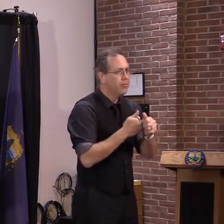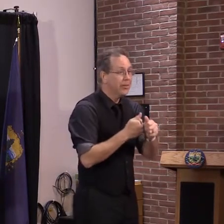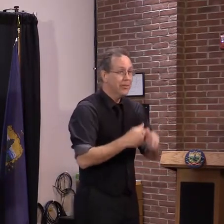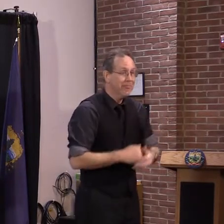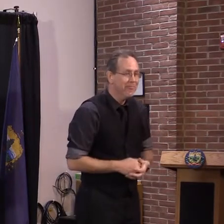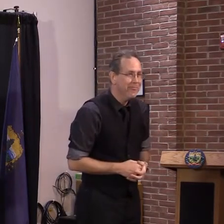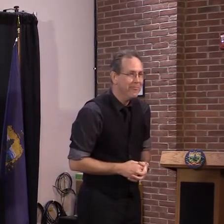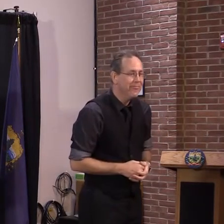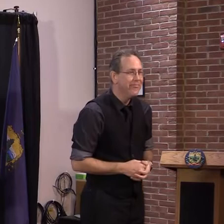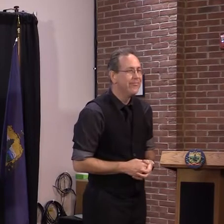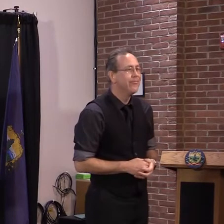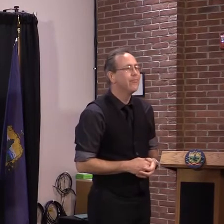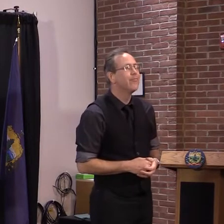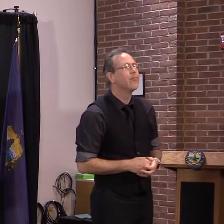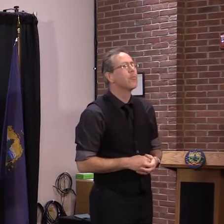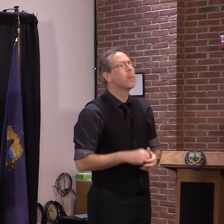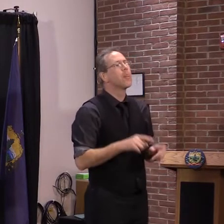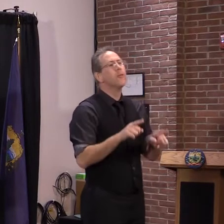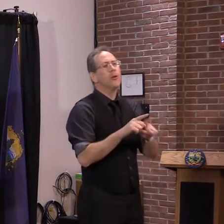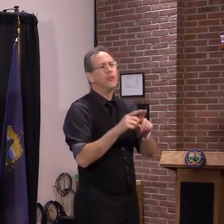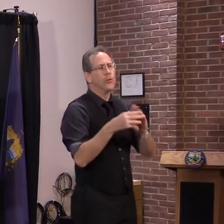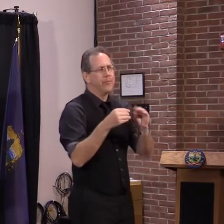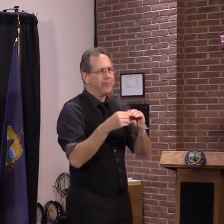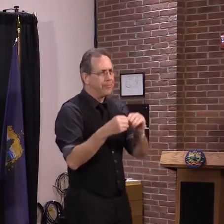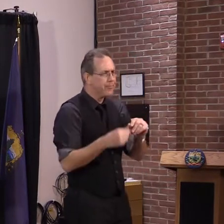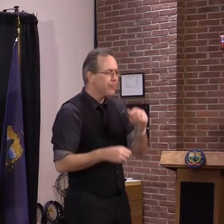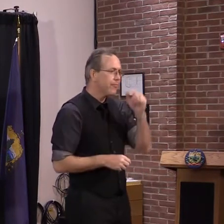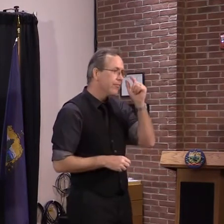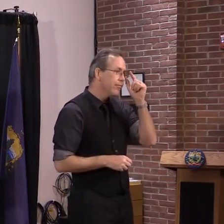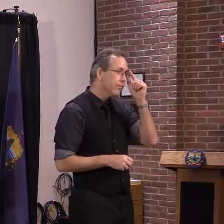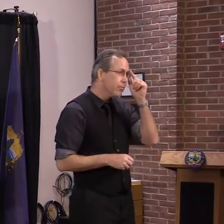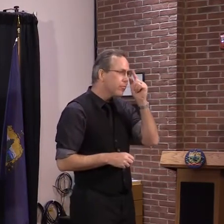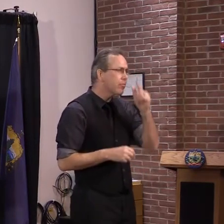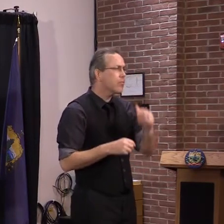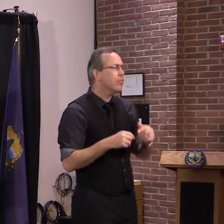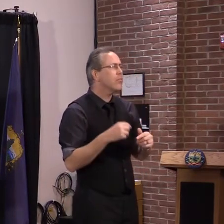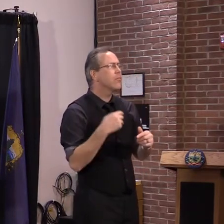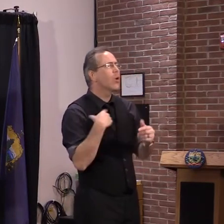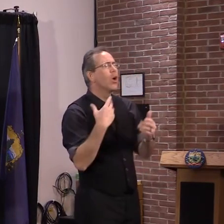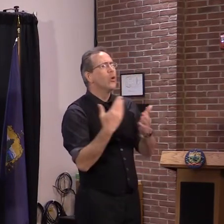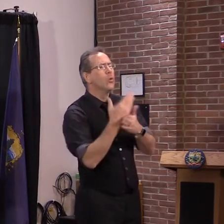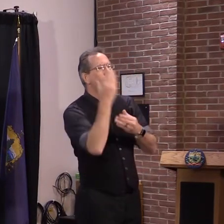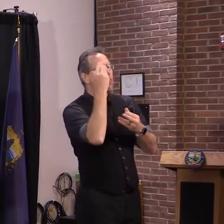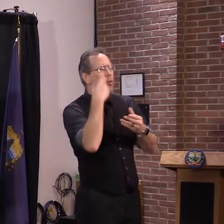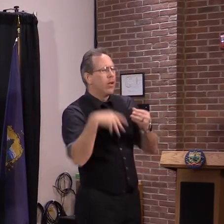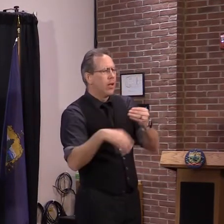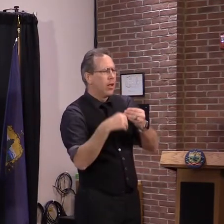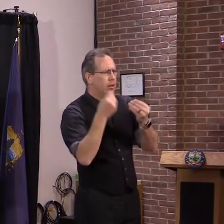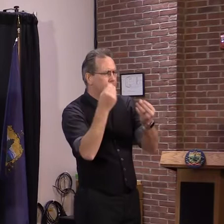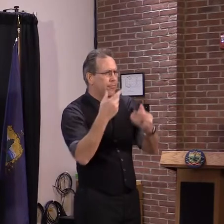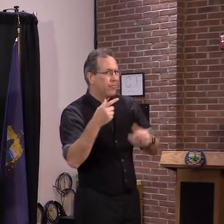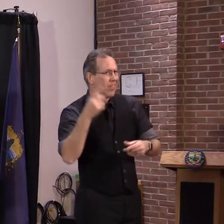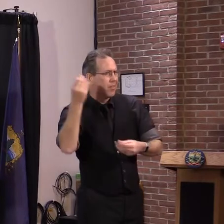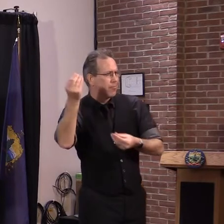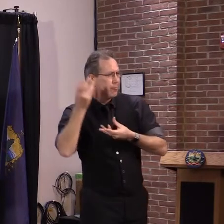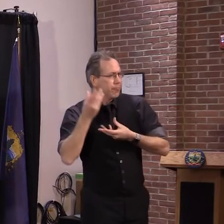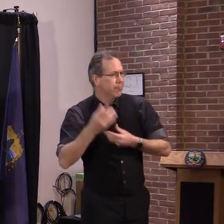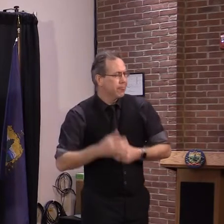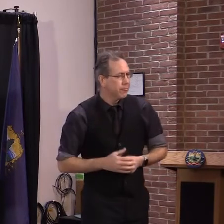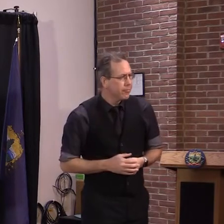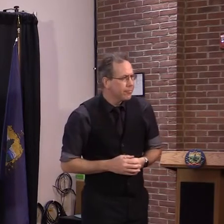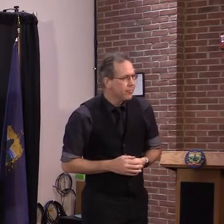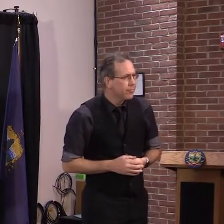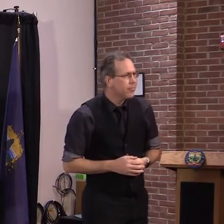We also have a new addition to our data reporting. Later today, we will begin publishing the results